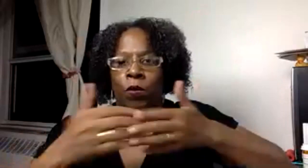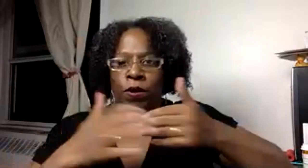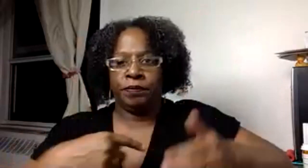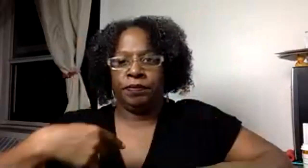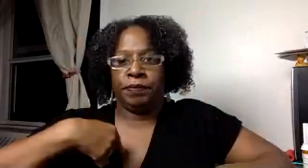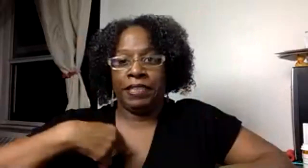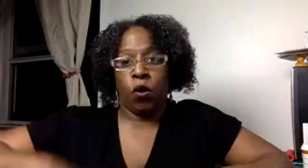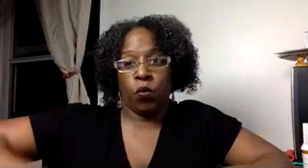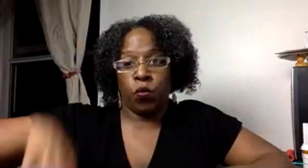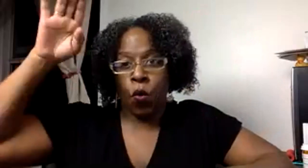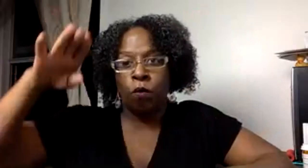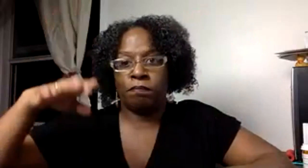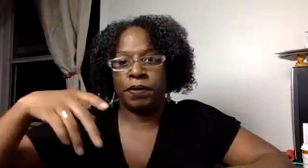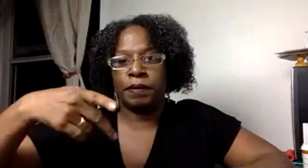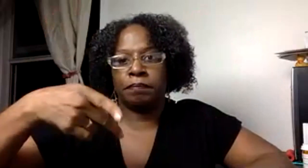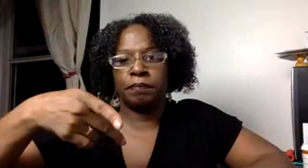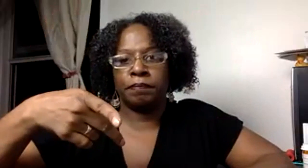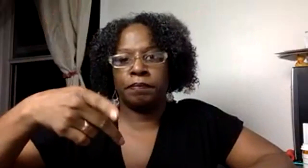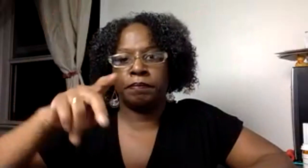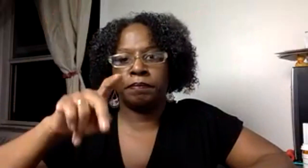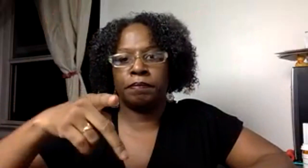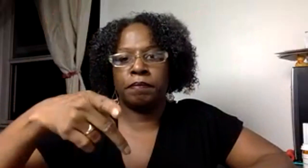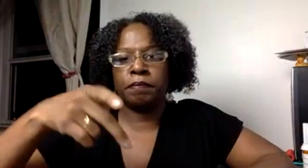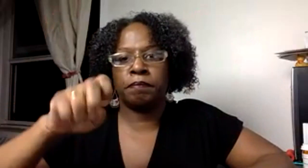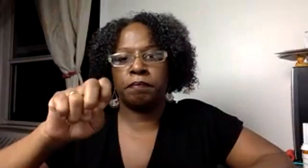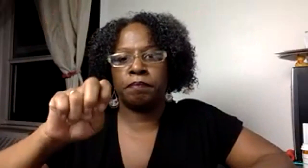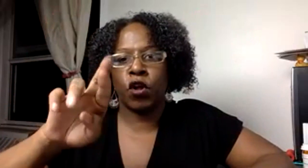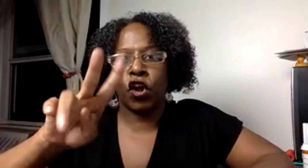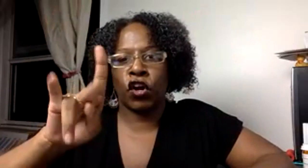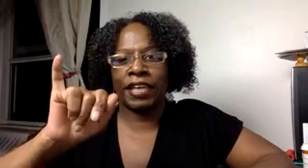All right, John saying, all right, so I grew up in,